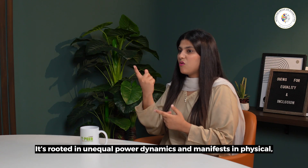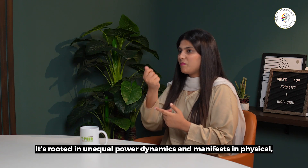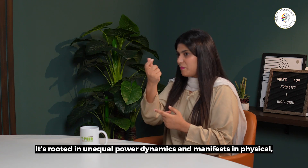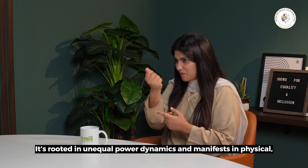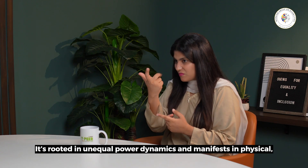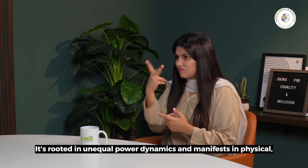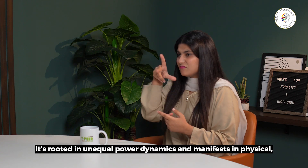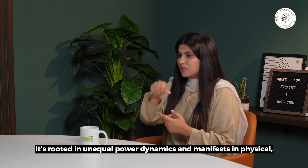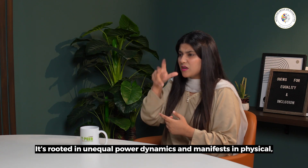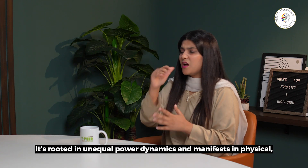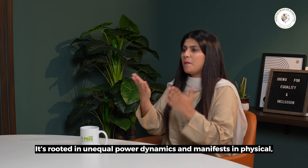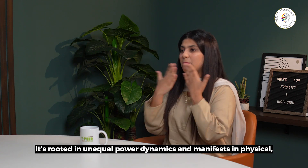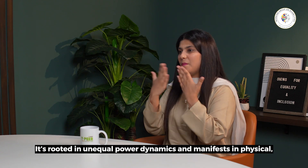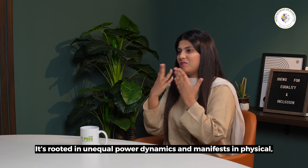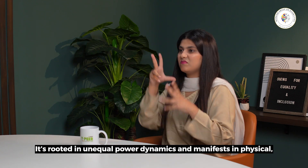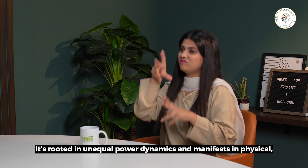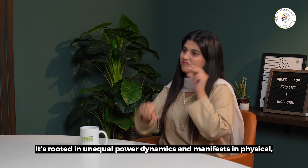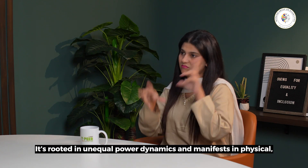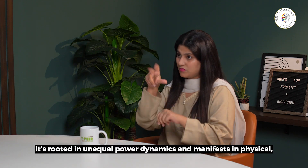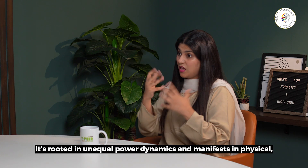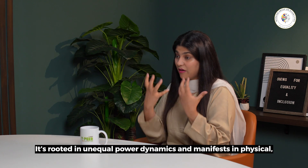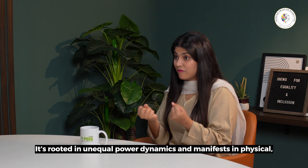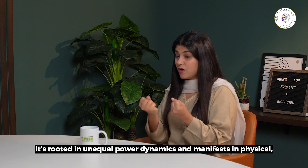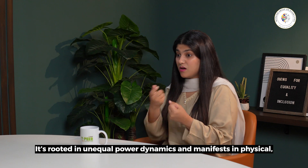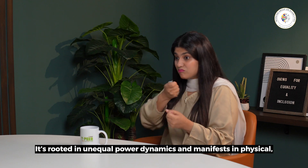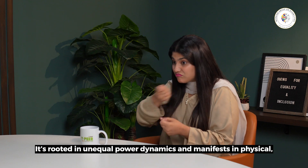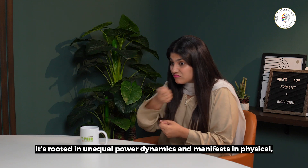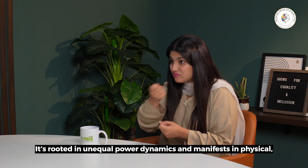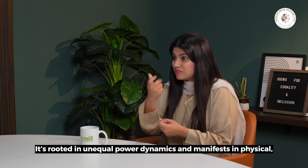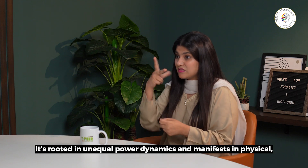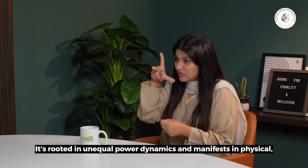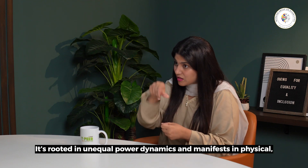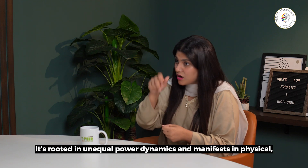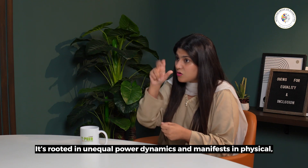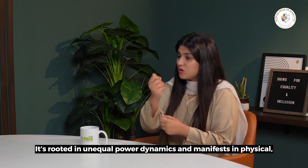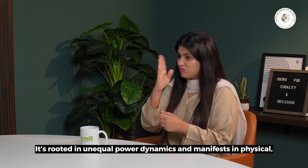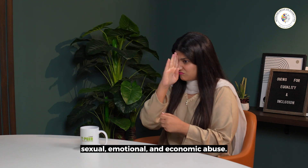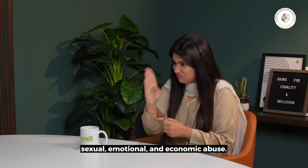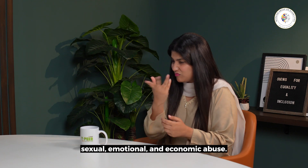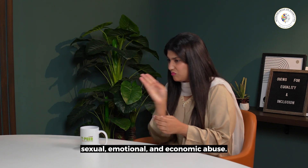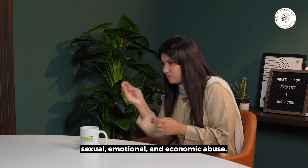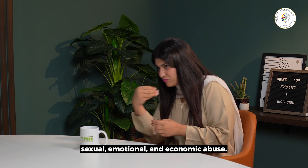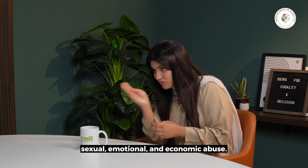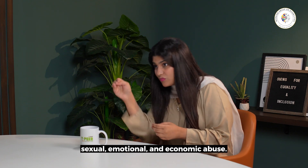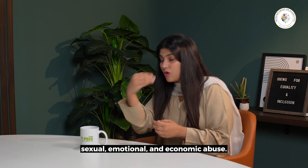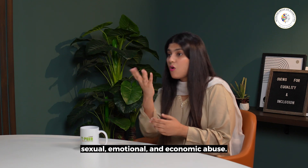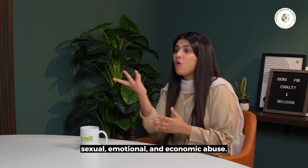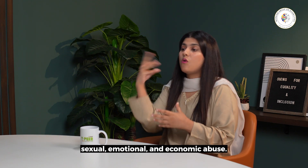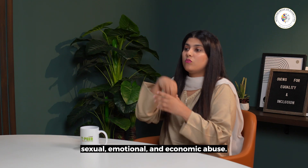rooted in unequal power dynamics and manifests in physical, sexual, emotional, and